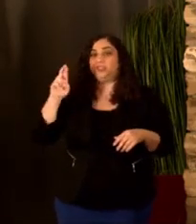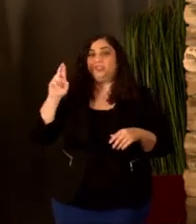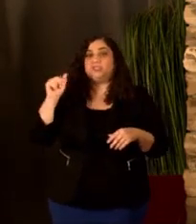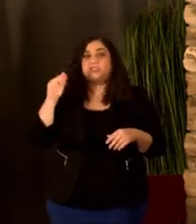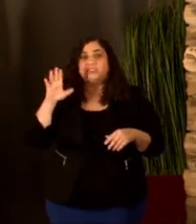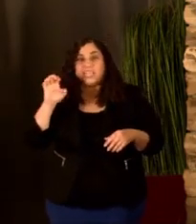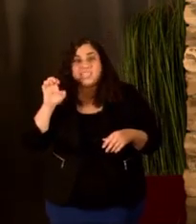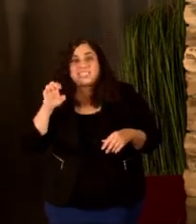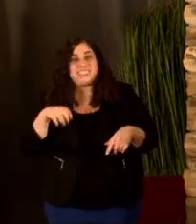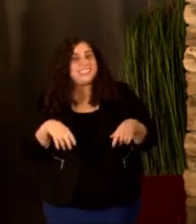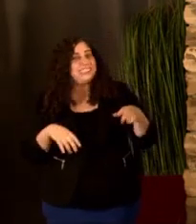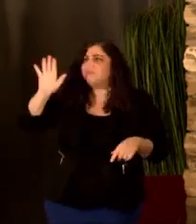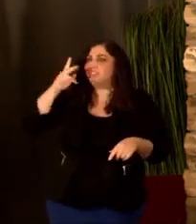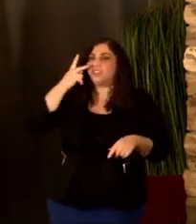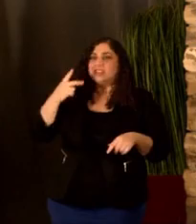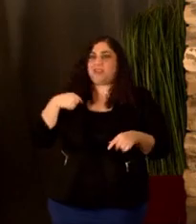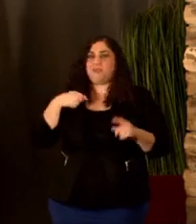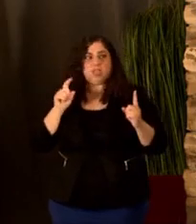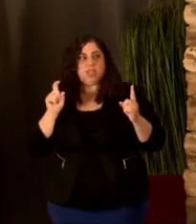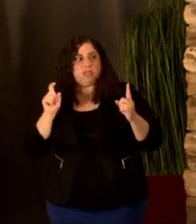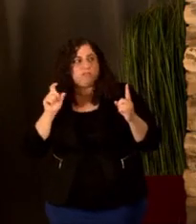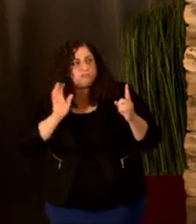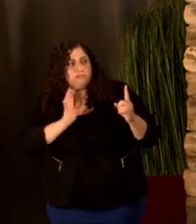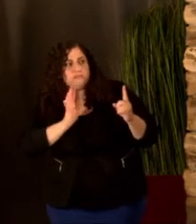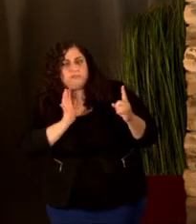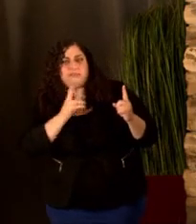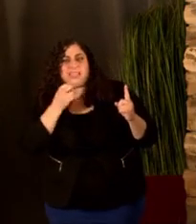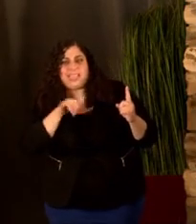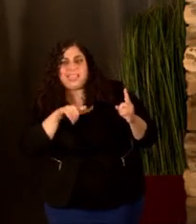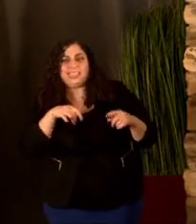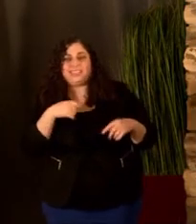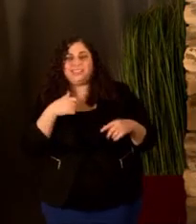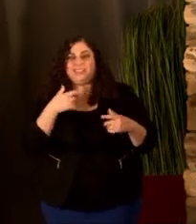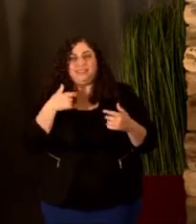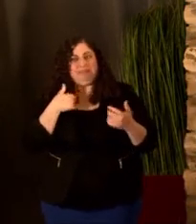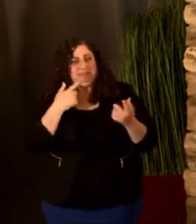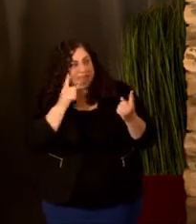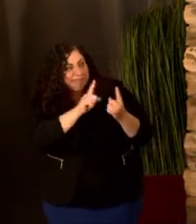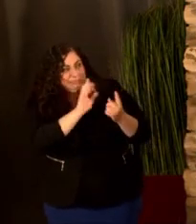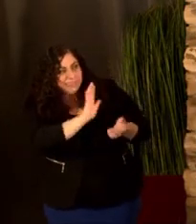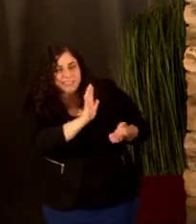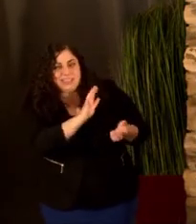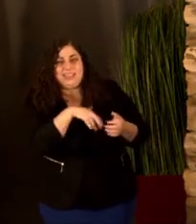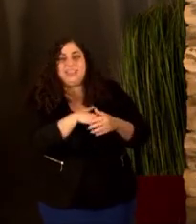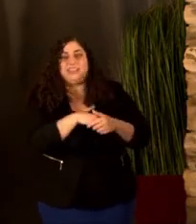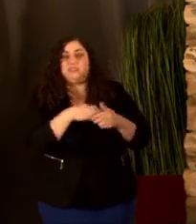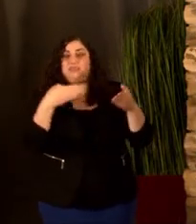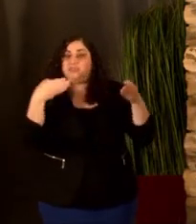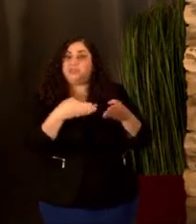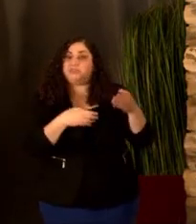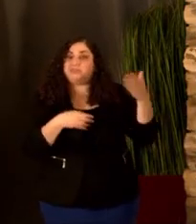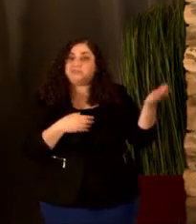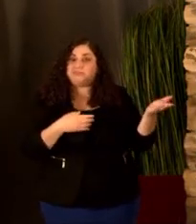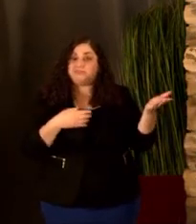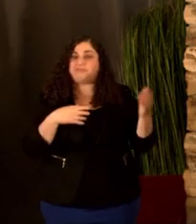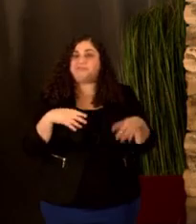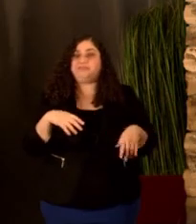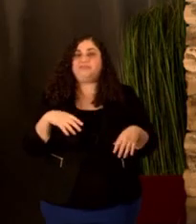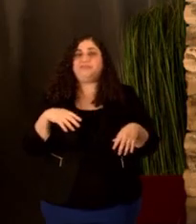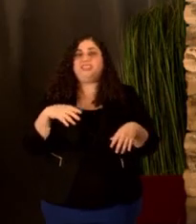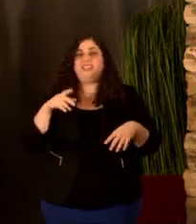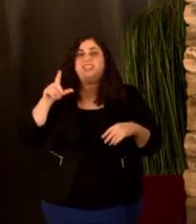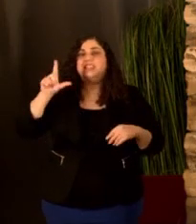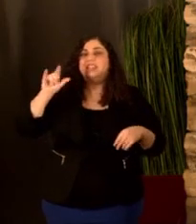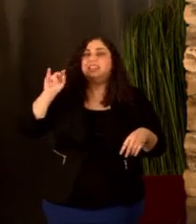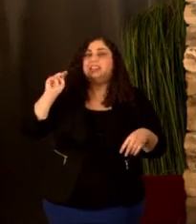when we were walking in, goodbye, we wanted to say hello and introduce you to her and to Lindsay to